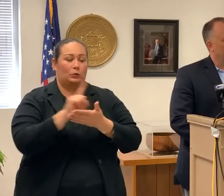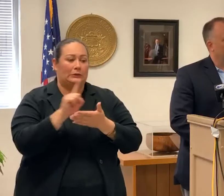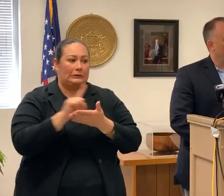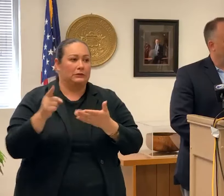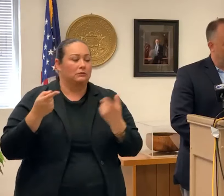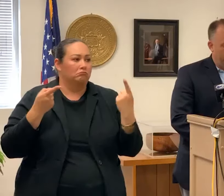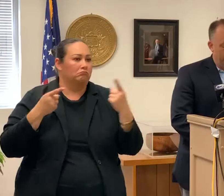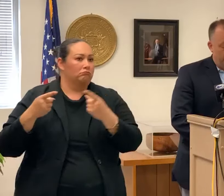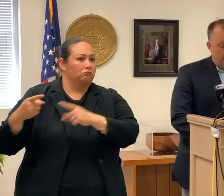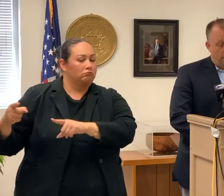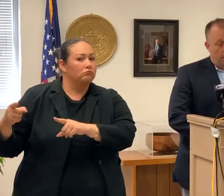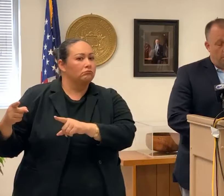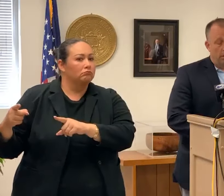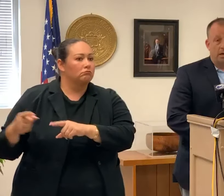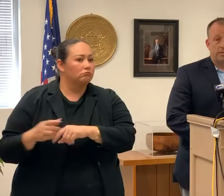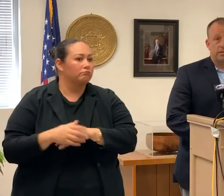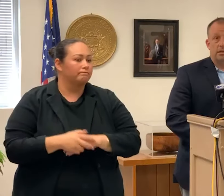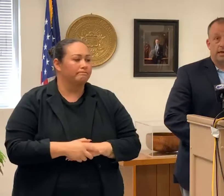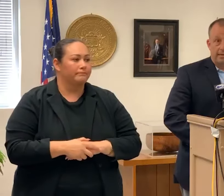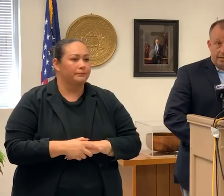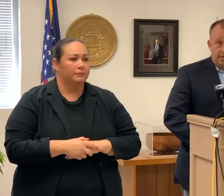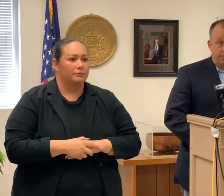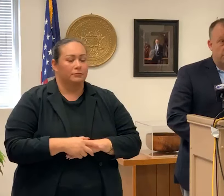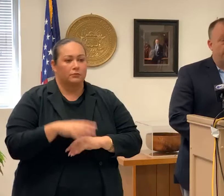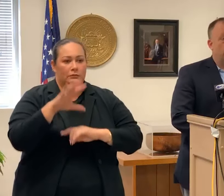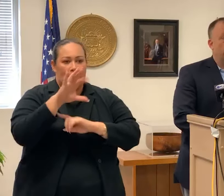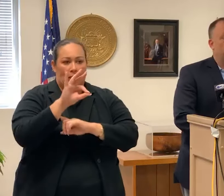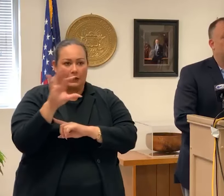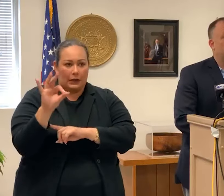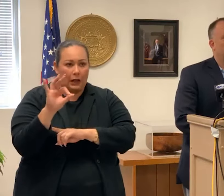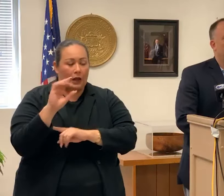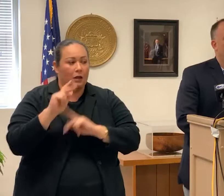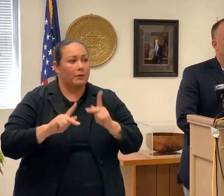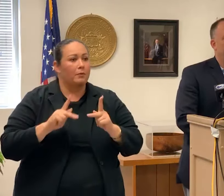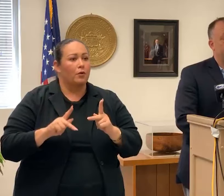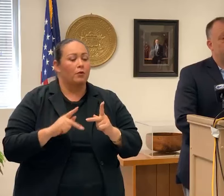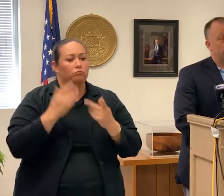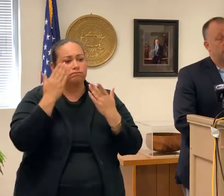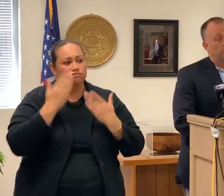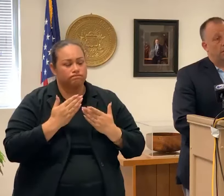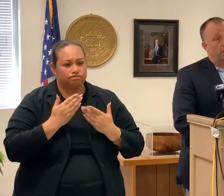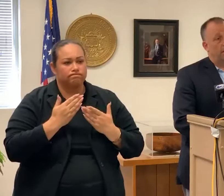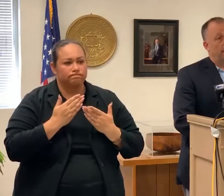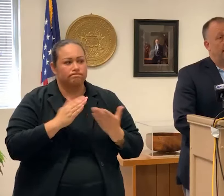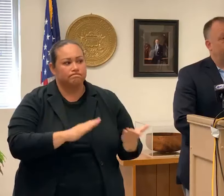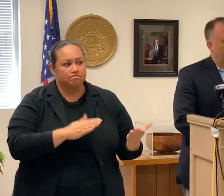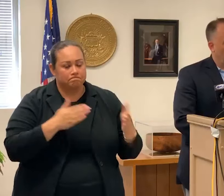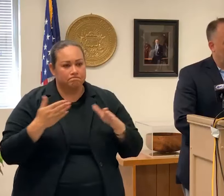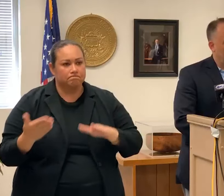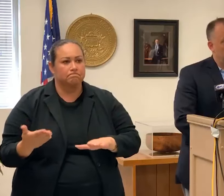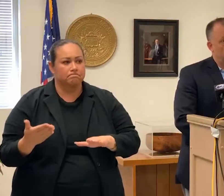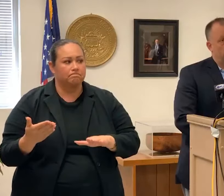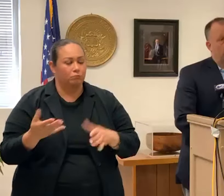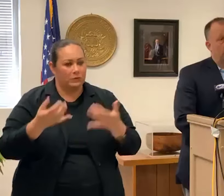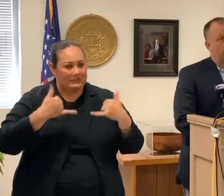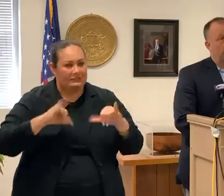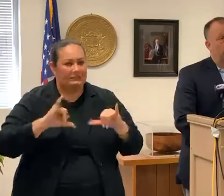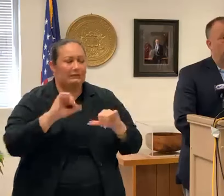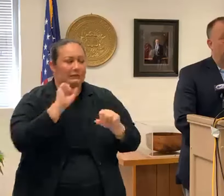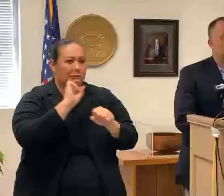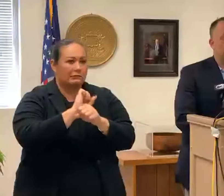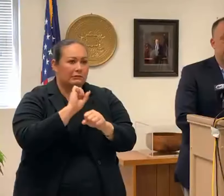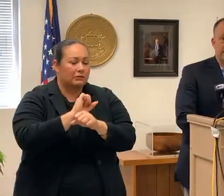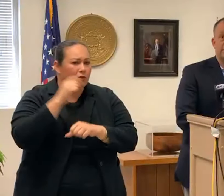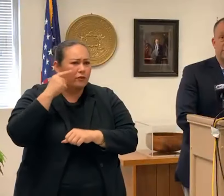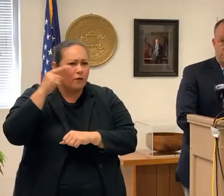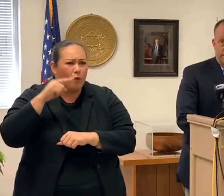that occurred here on Maui. We lost 99 of our loved ones. We still have some work to do